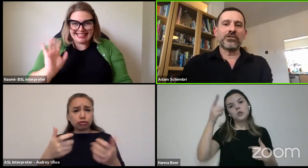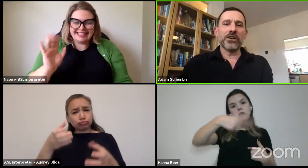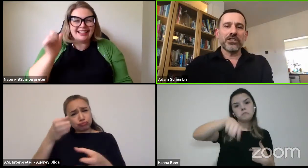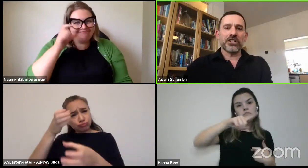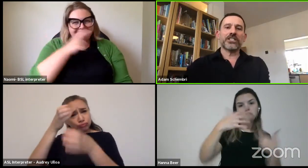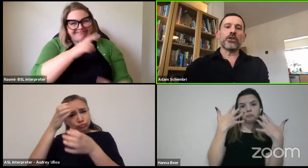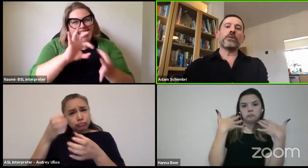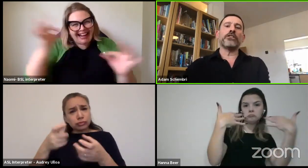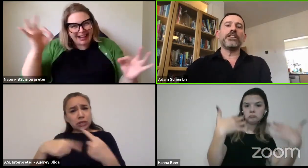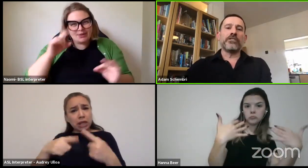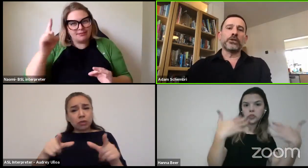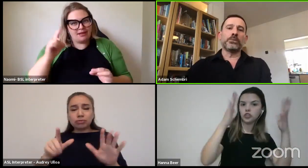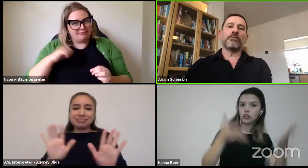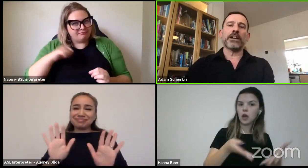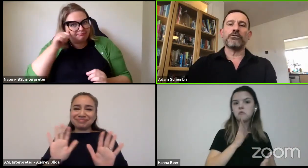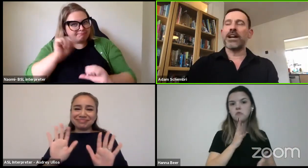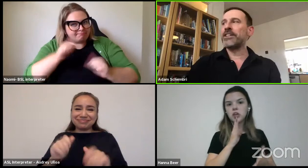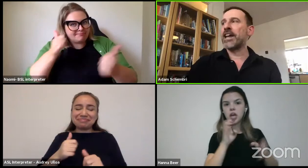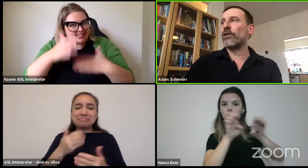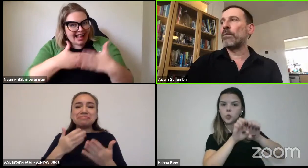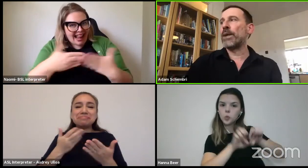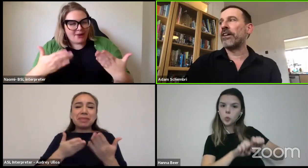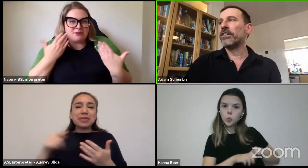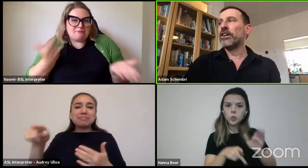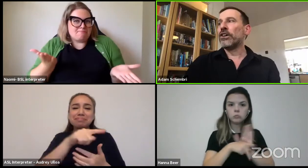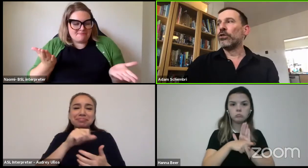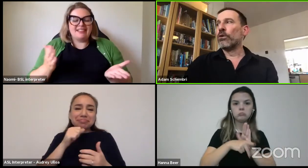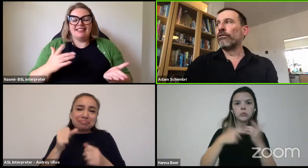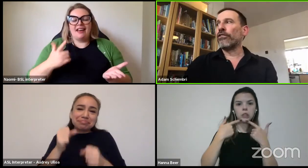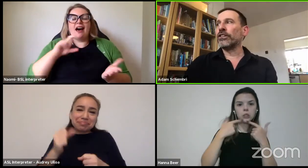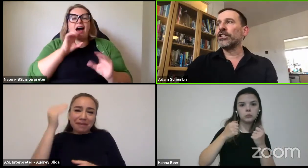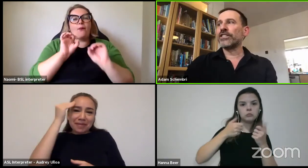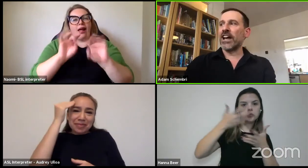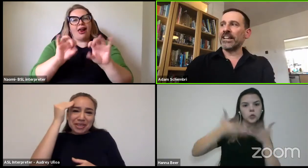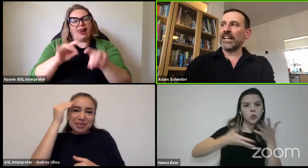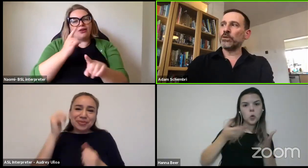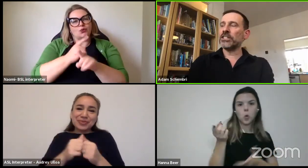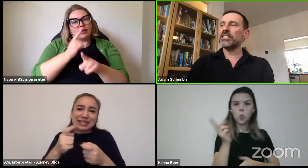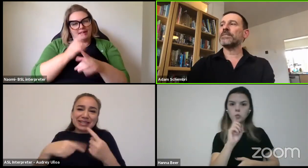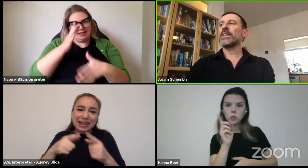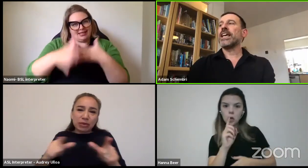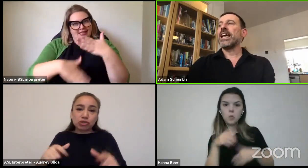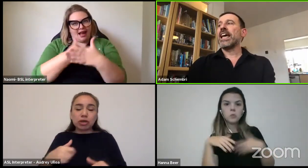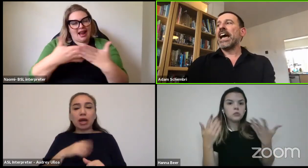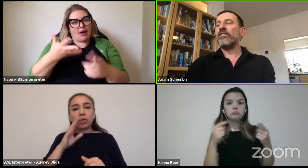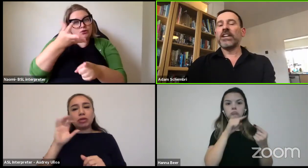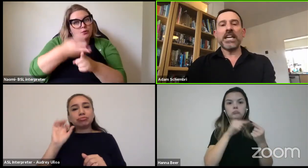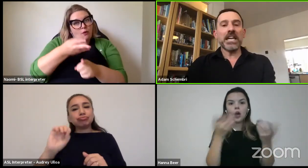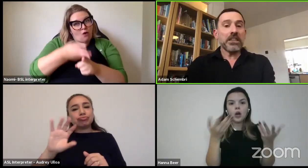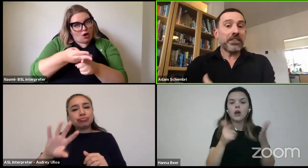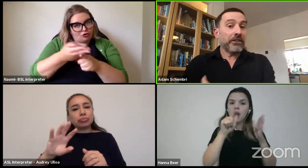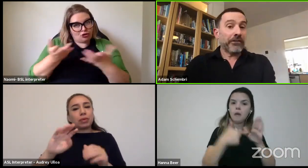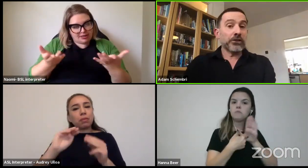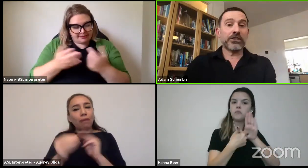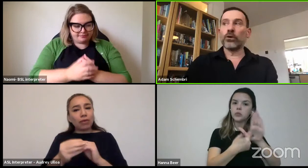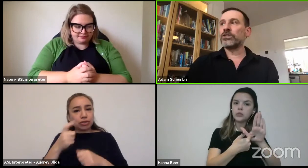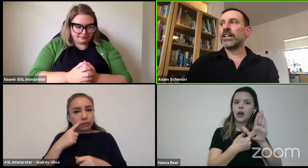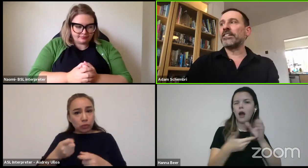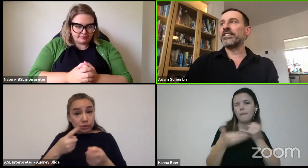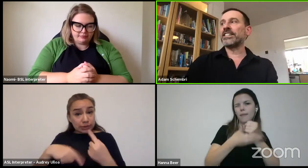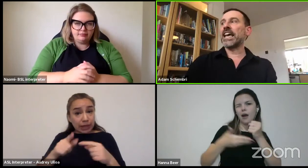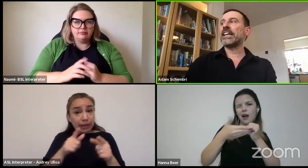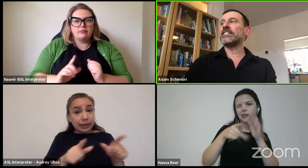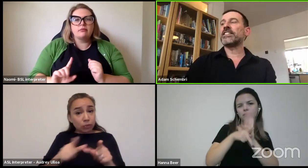language structure. So I'm going to give a little bit of background now about the morphology of sign languages. And the key thing, first of all,